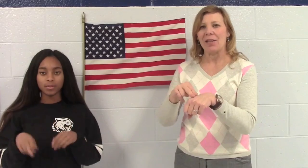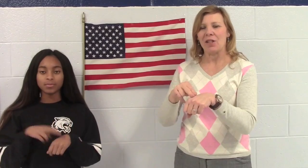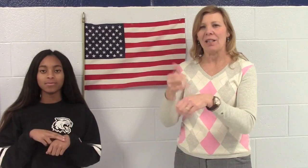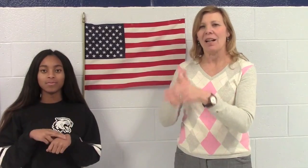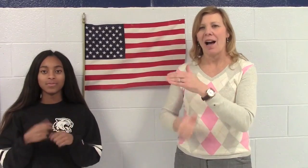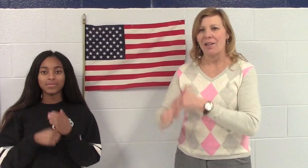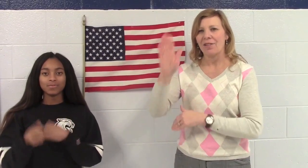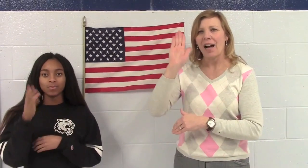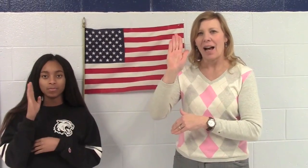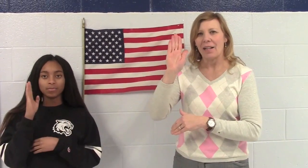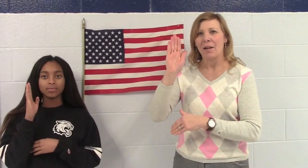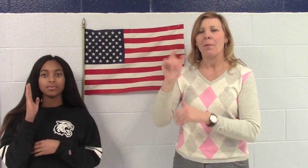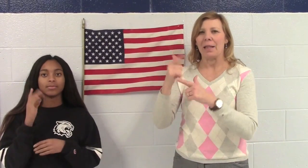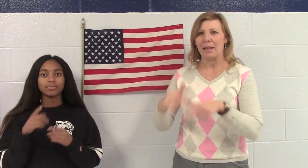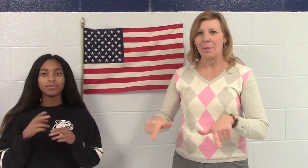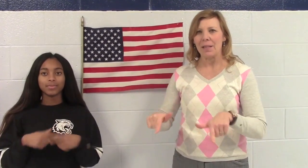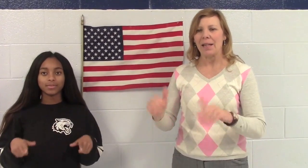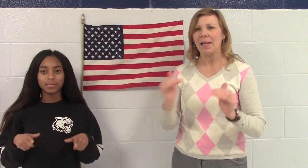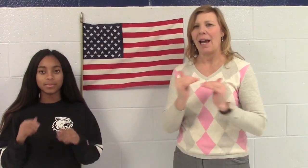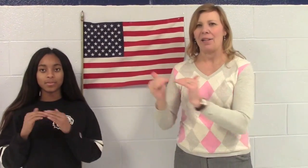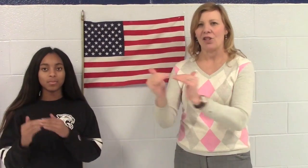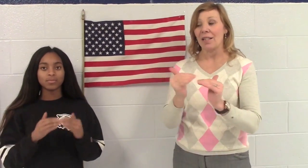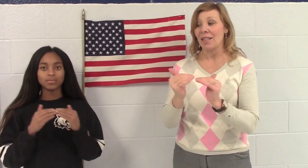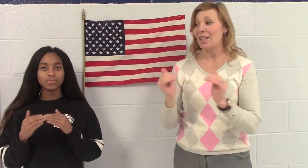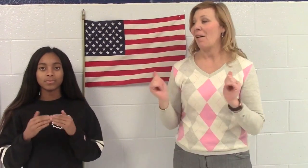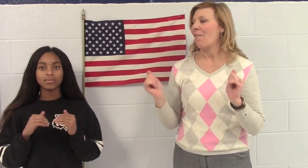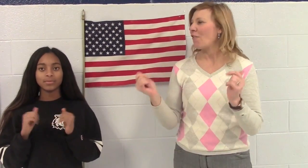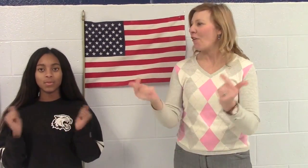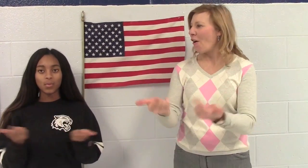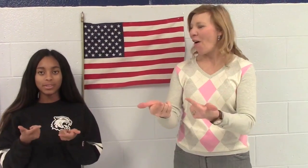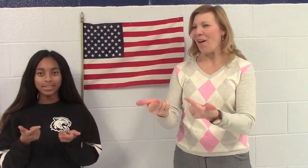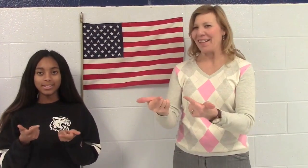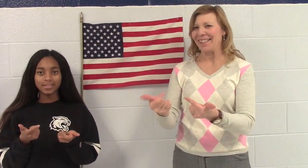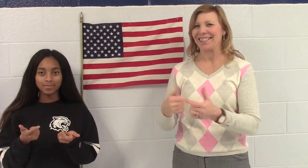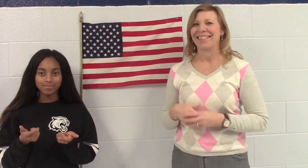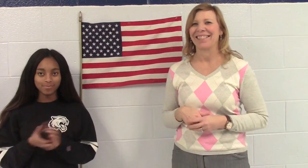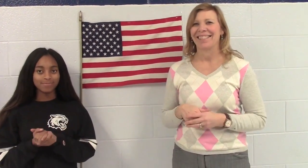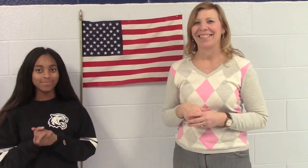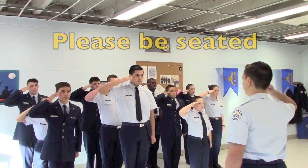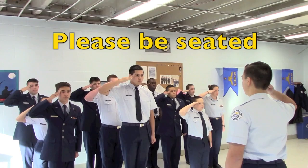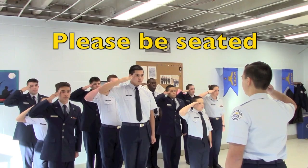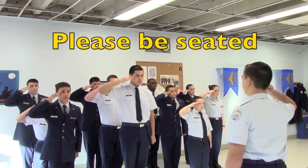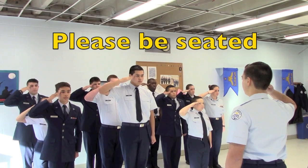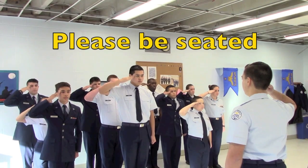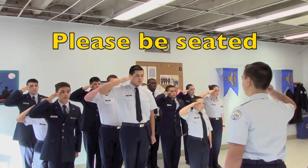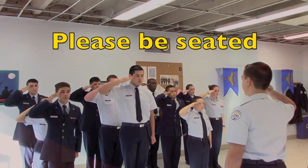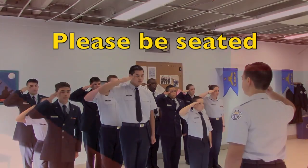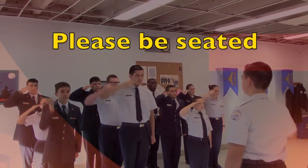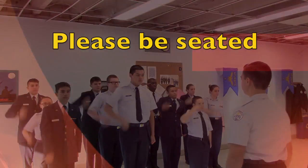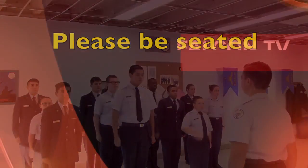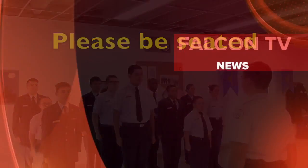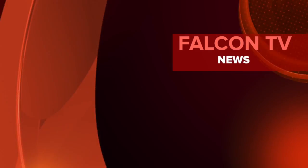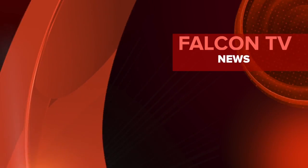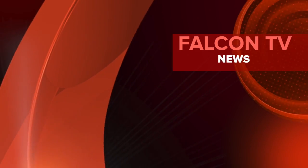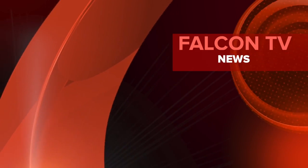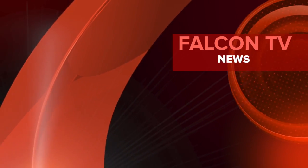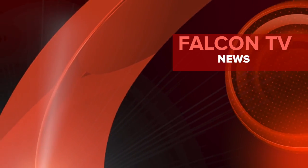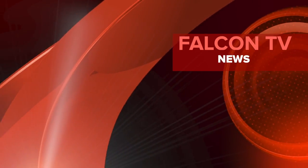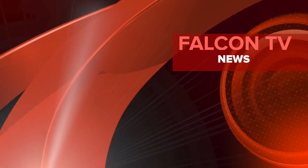nation, under God, indivisible, with liberty and justice for all. Order! Oath! It's time